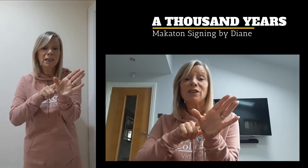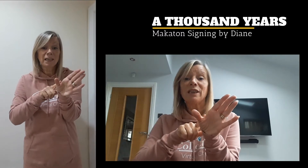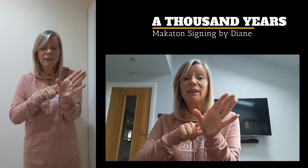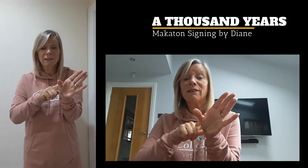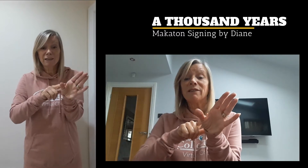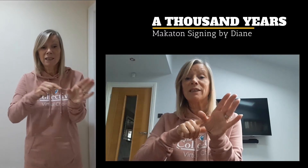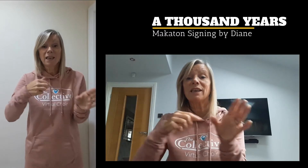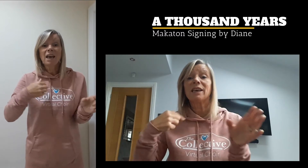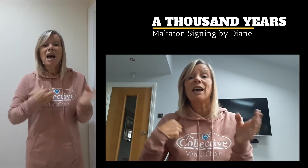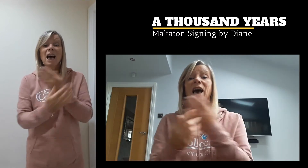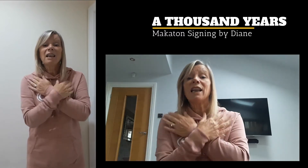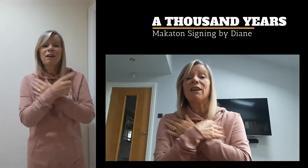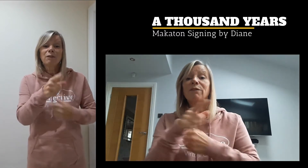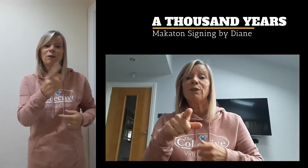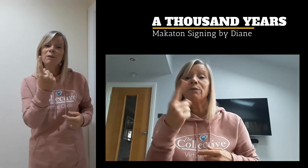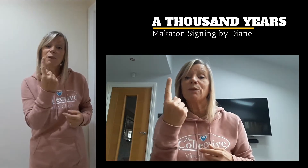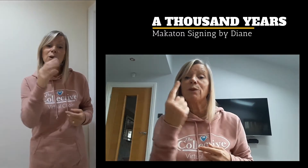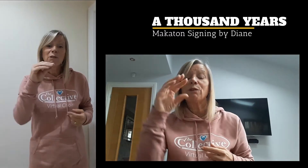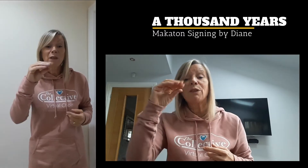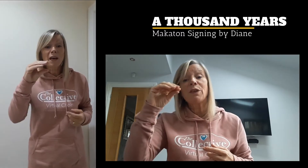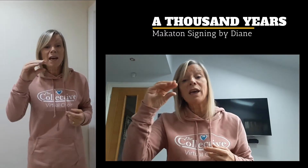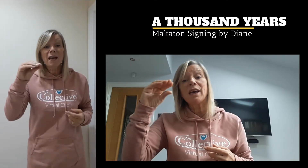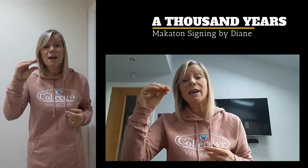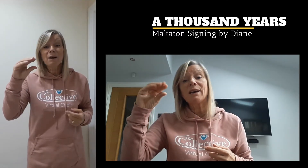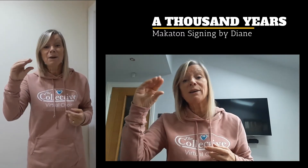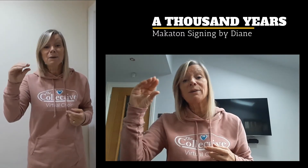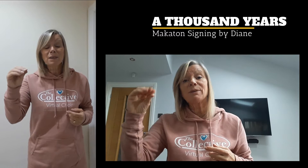thousand years. I love you for a